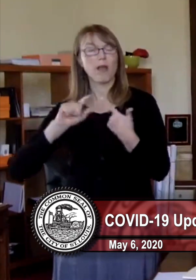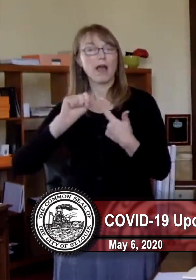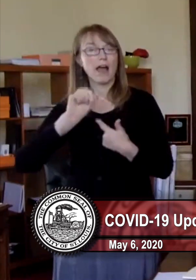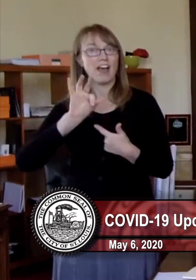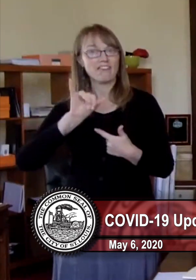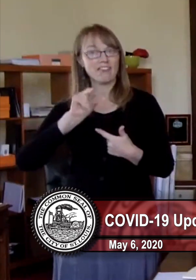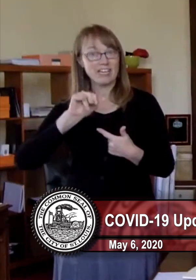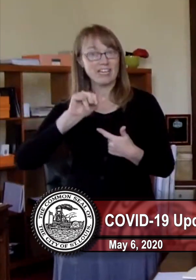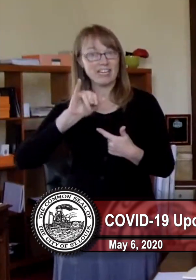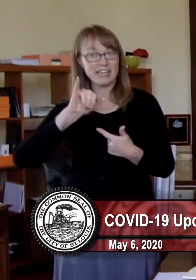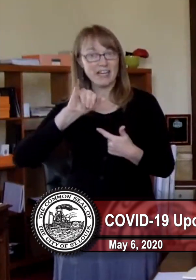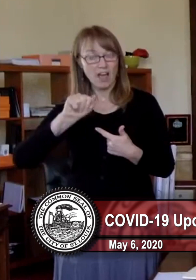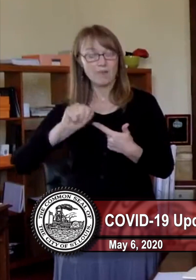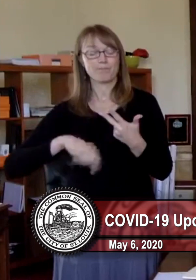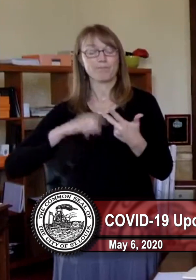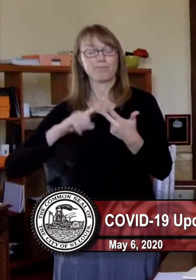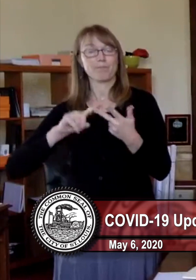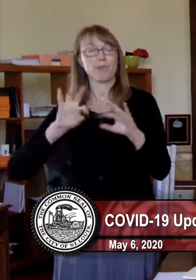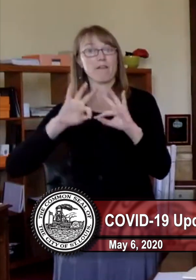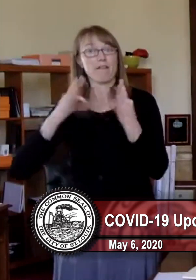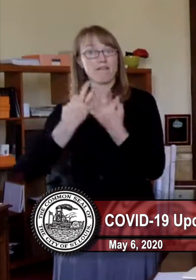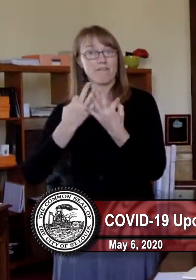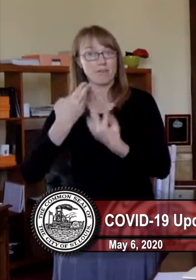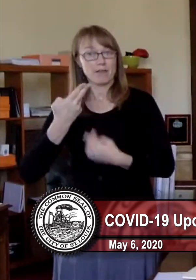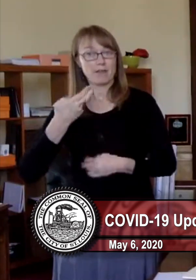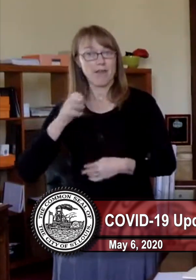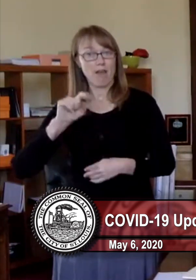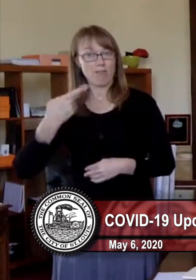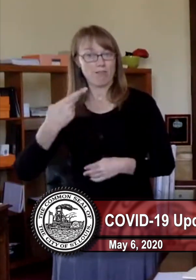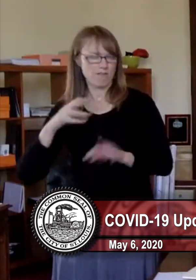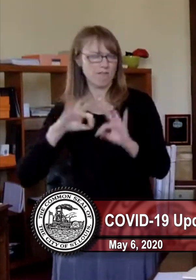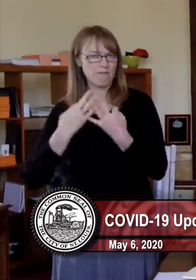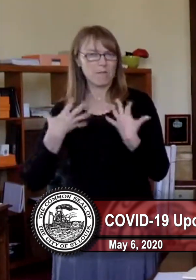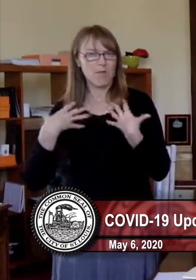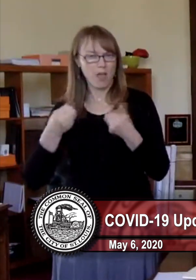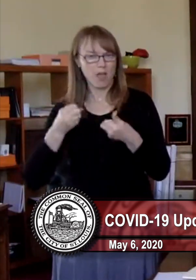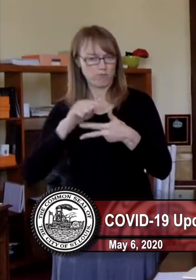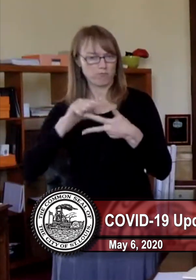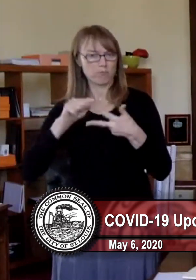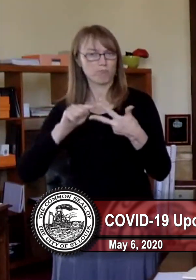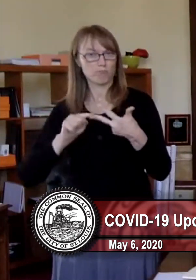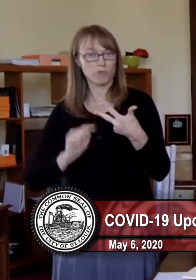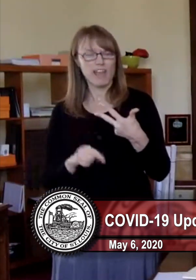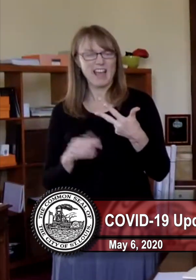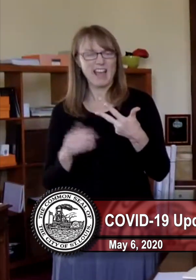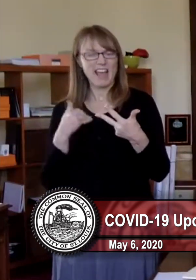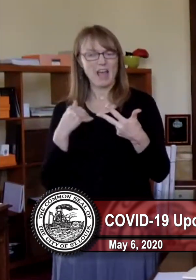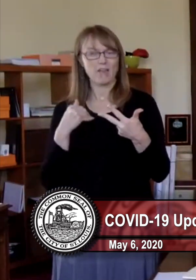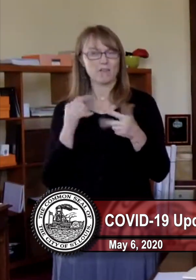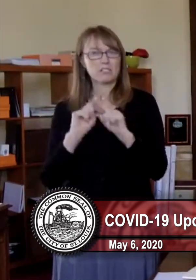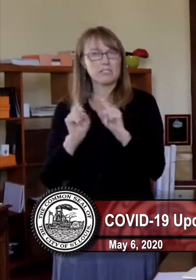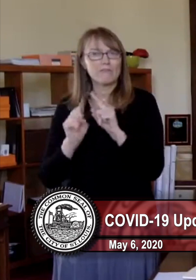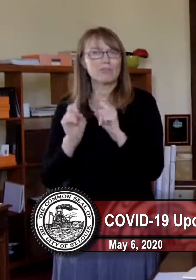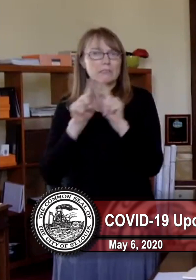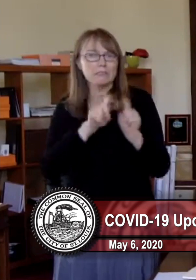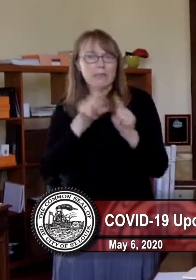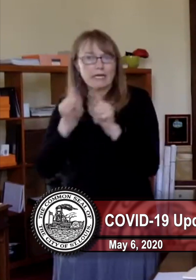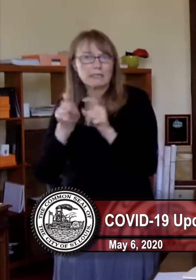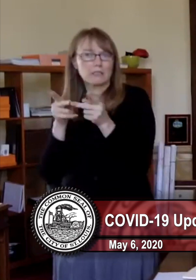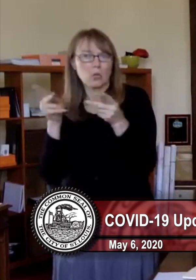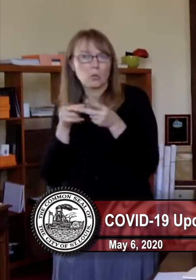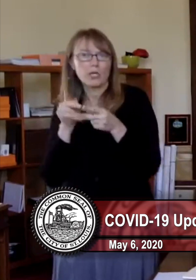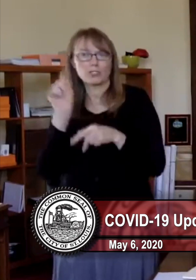sites. Family Health has a couple of sites. So that's a bit of good